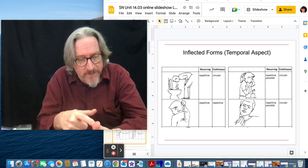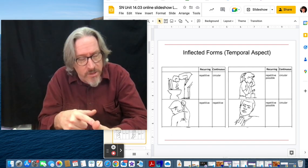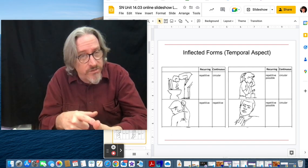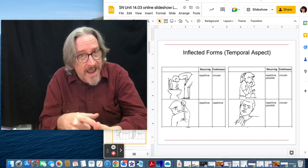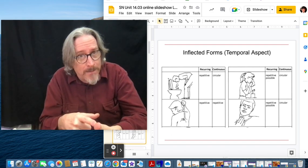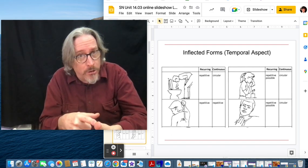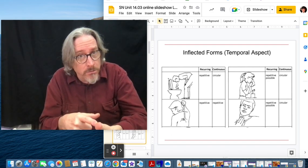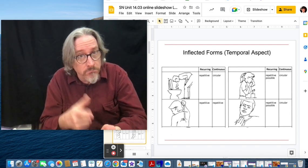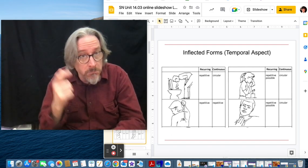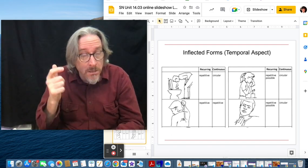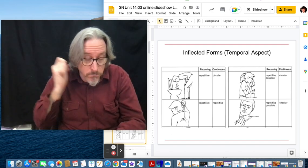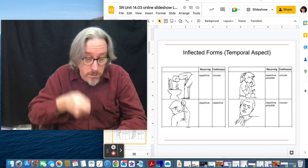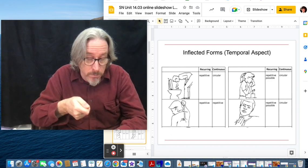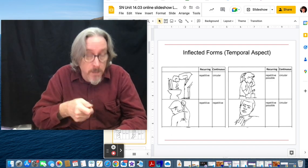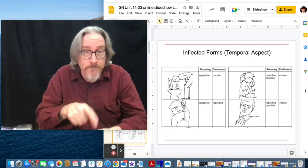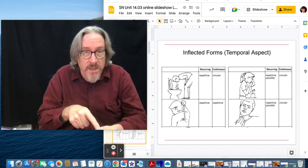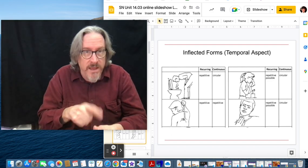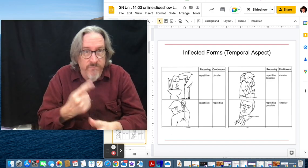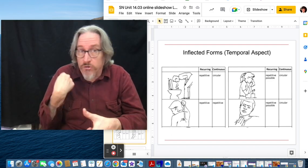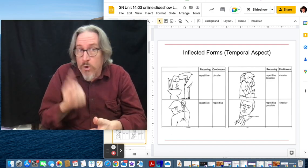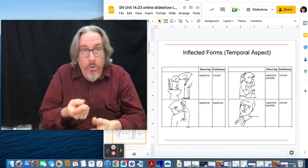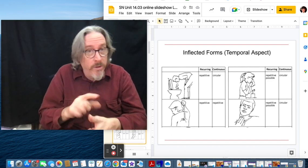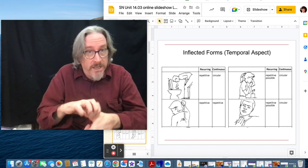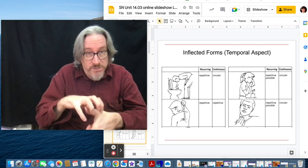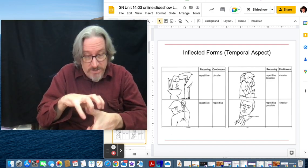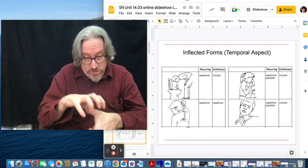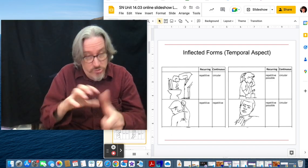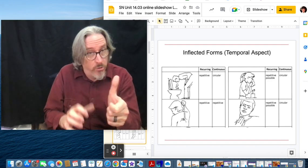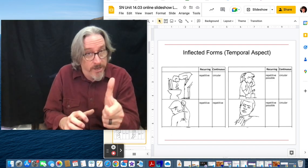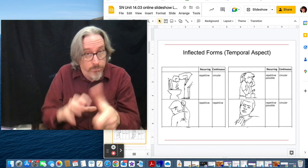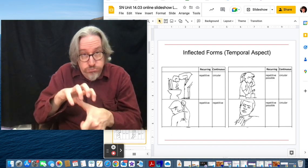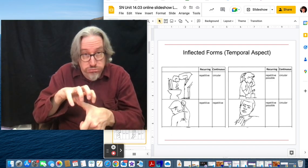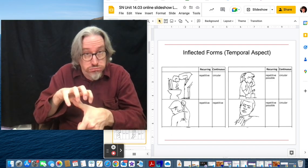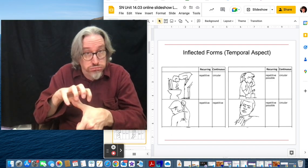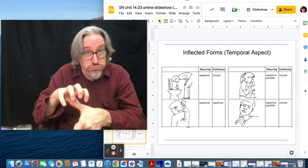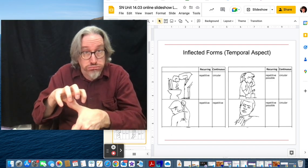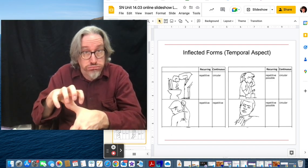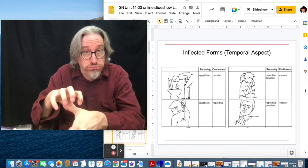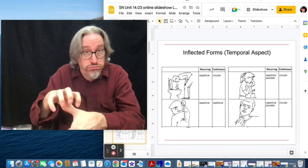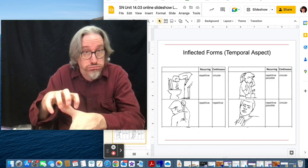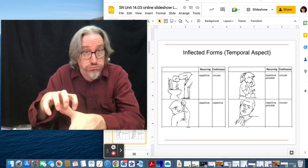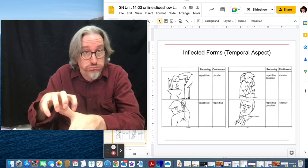Hit my thumb with a hammer, and for a whole week it's been swollen up.